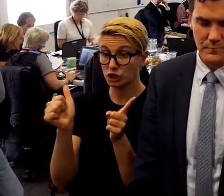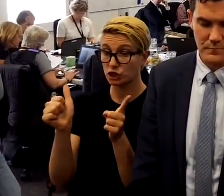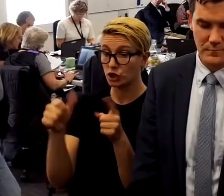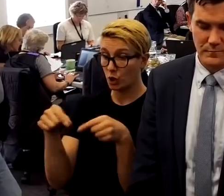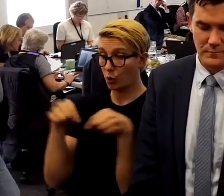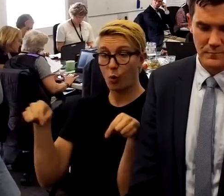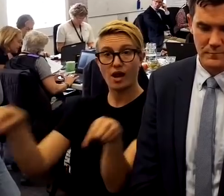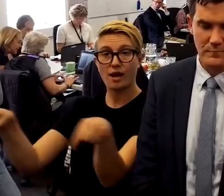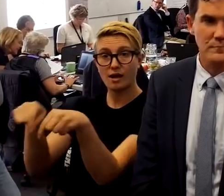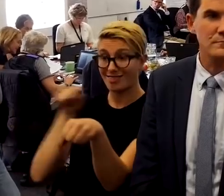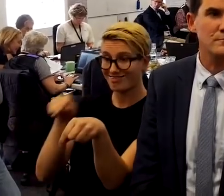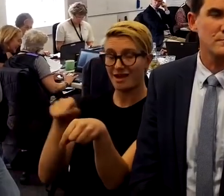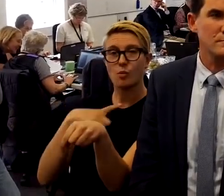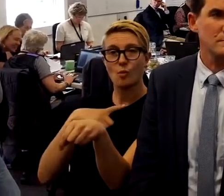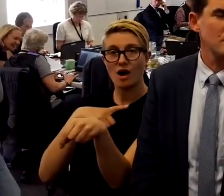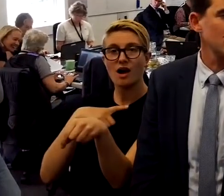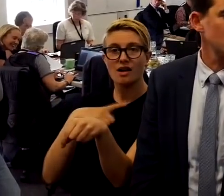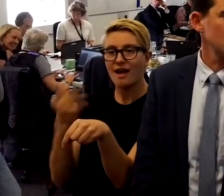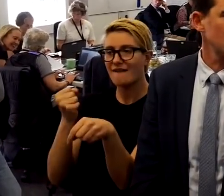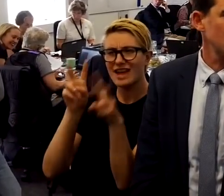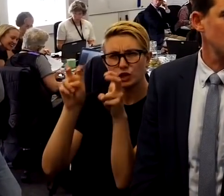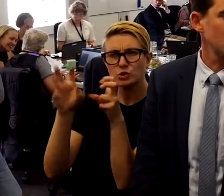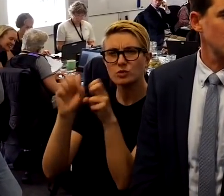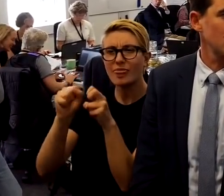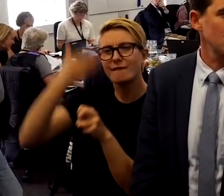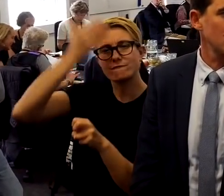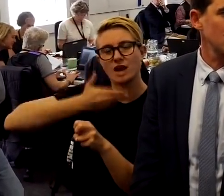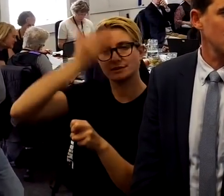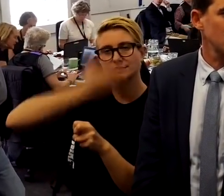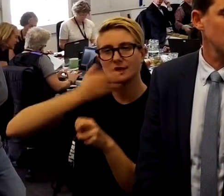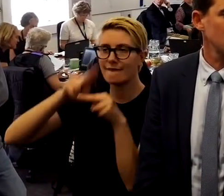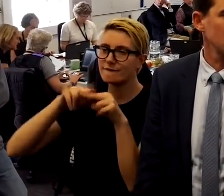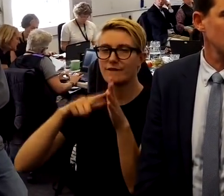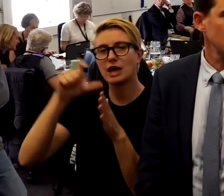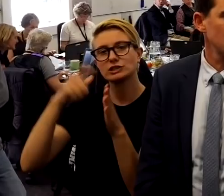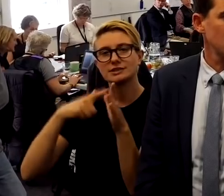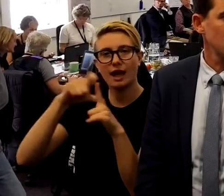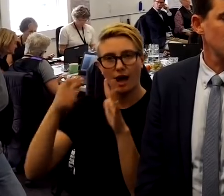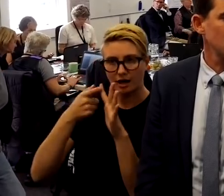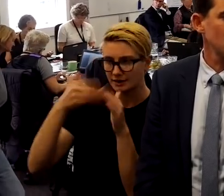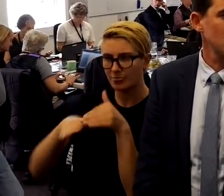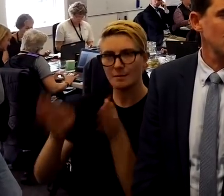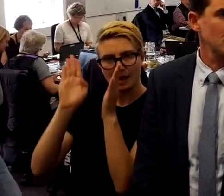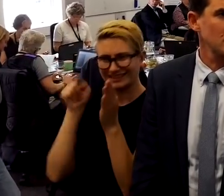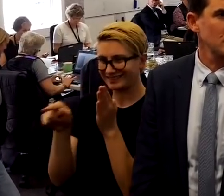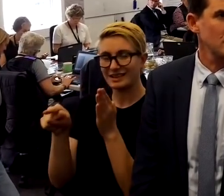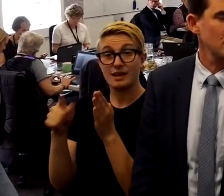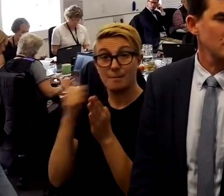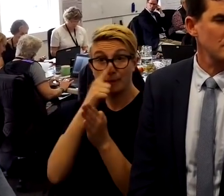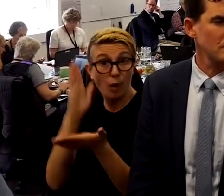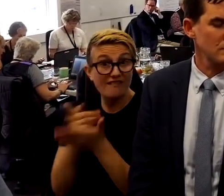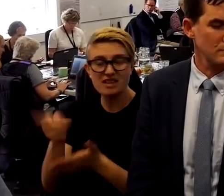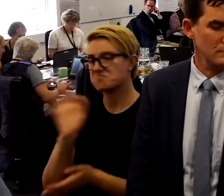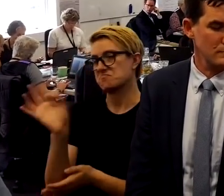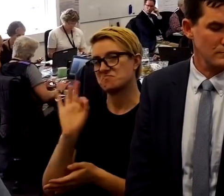on that, but we did put a cordon in because there were some issues with the facade of that building. That is actually a vacant building currently, so that's a benefit.